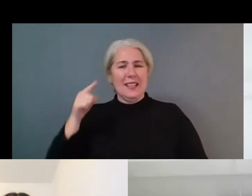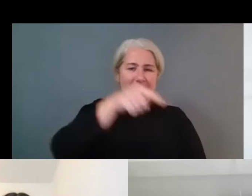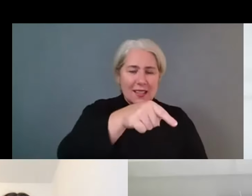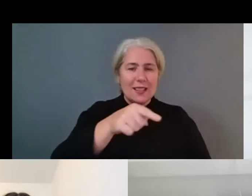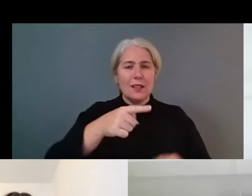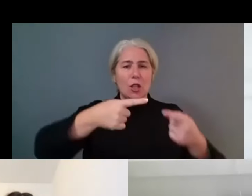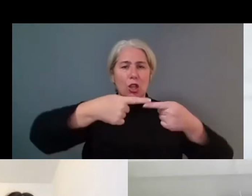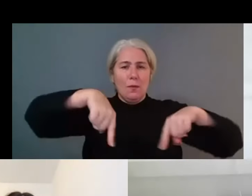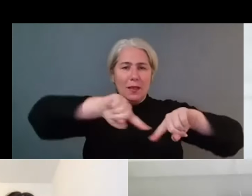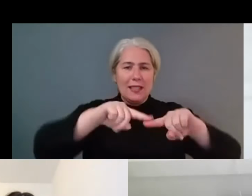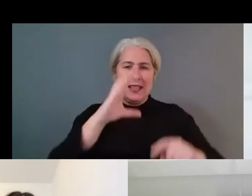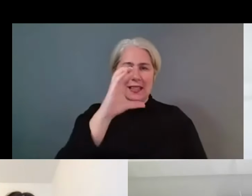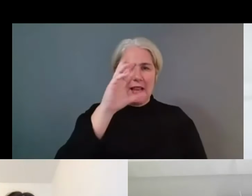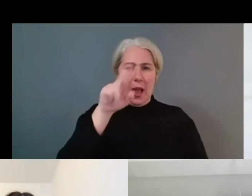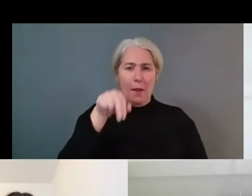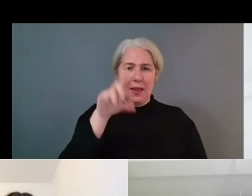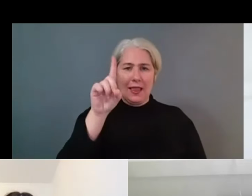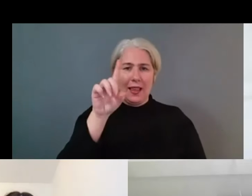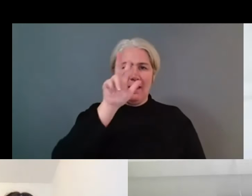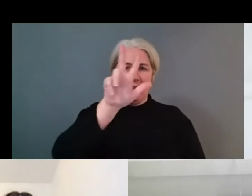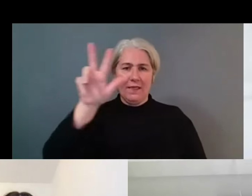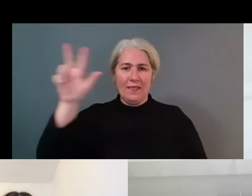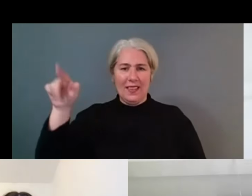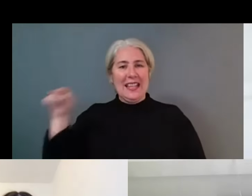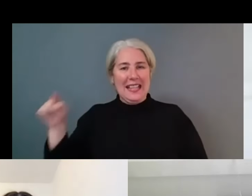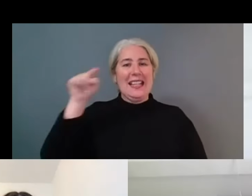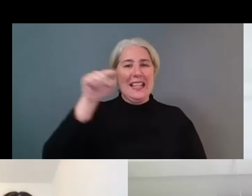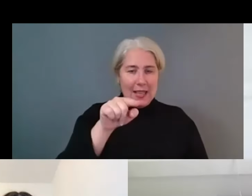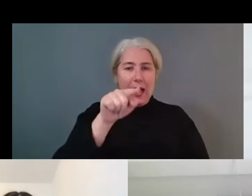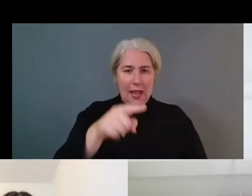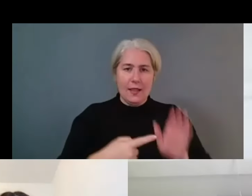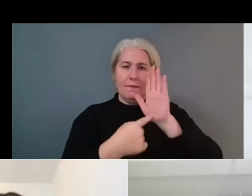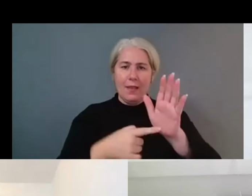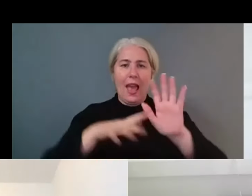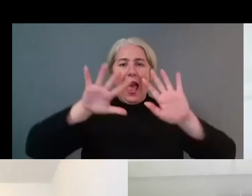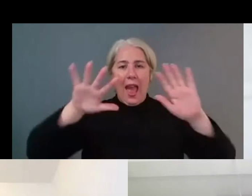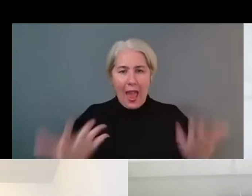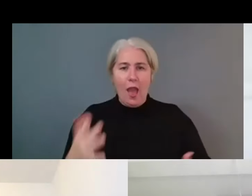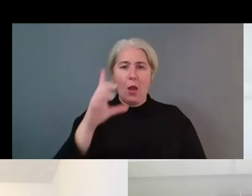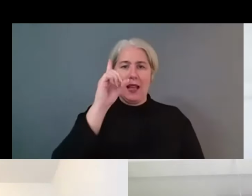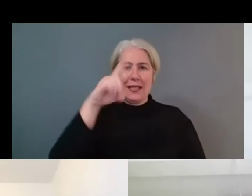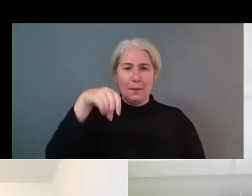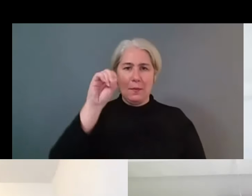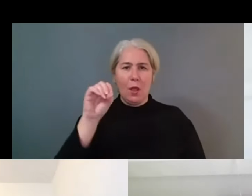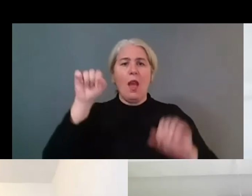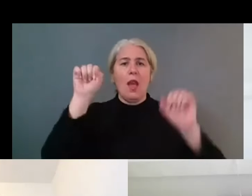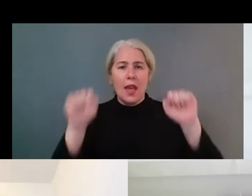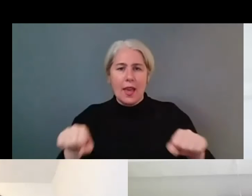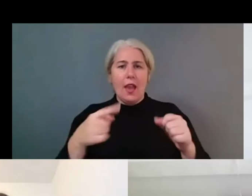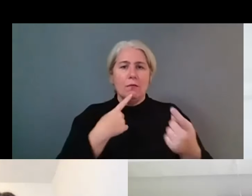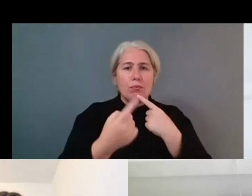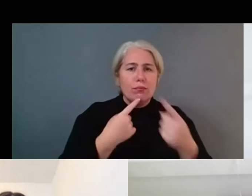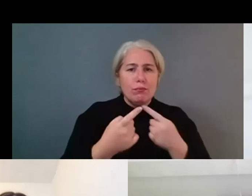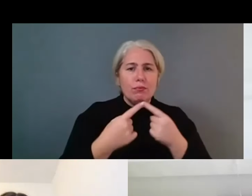are guidelines on how DPOs can interact with the CRPD, and especially if you look in the rules